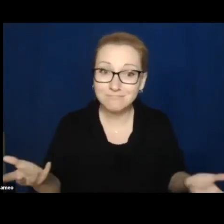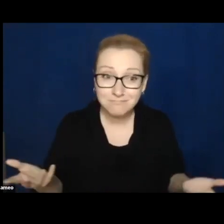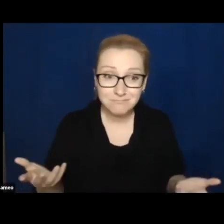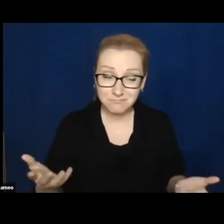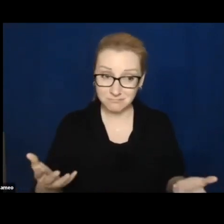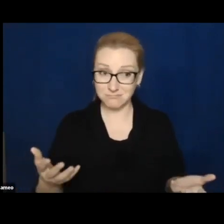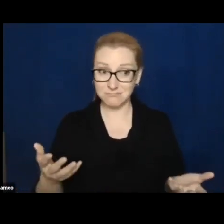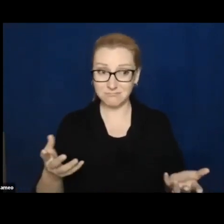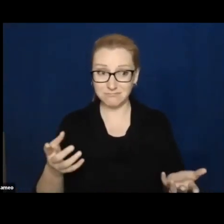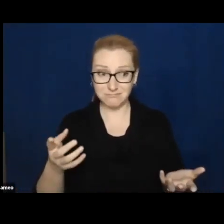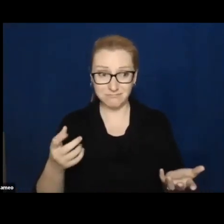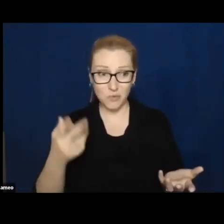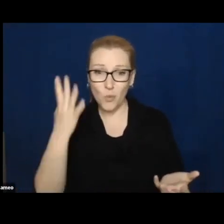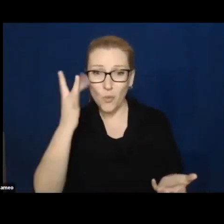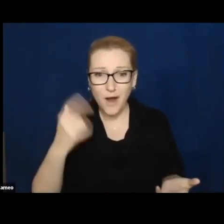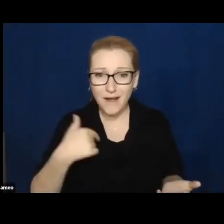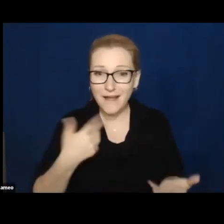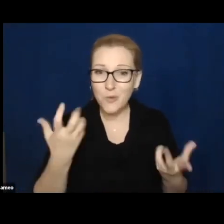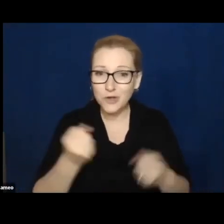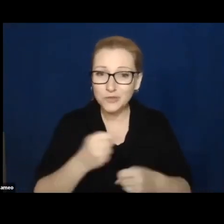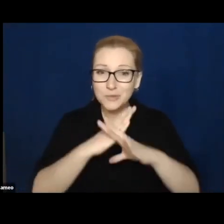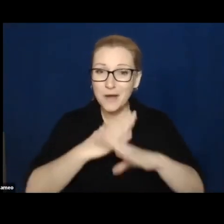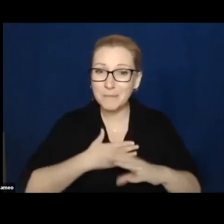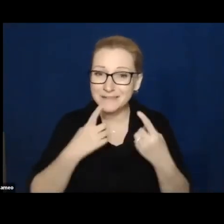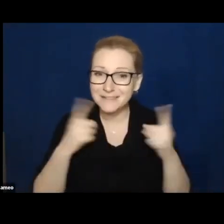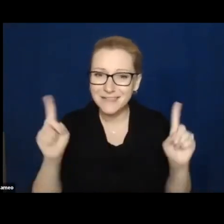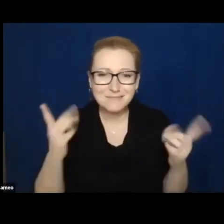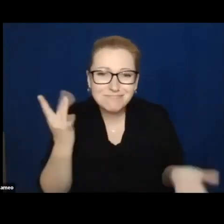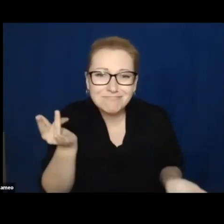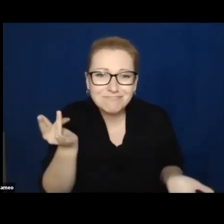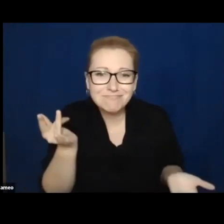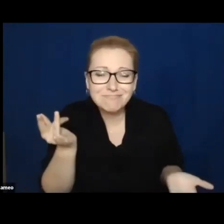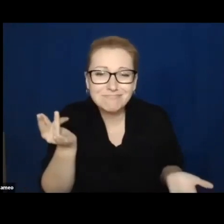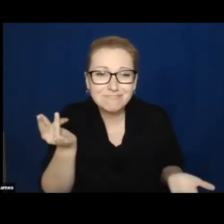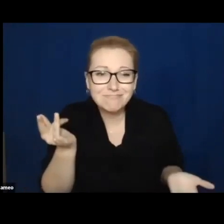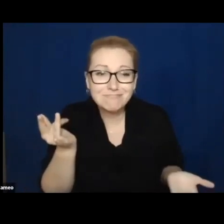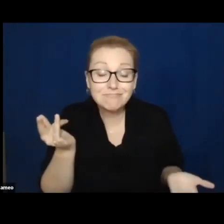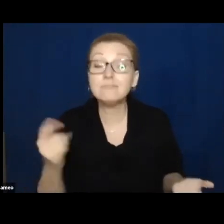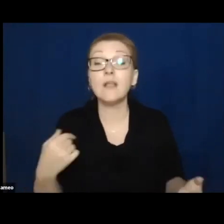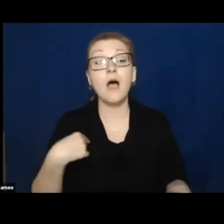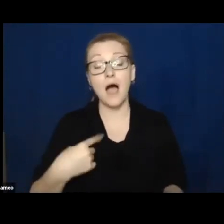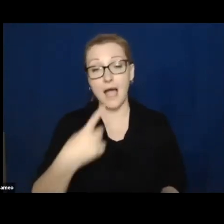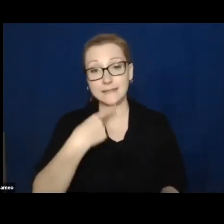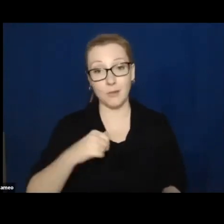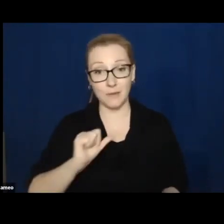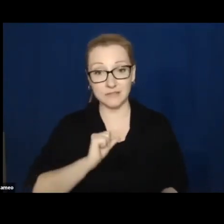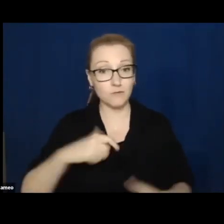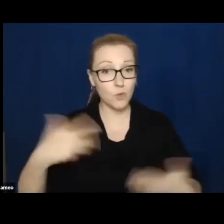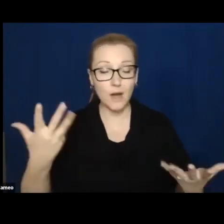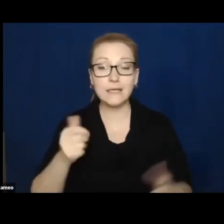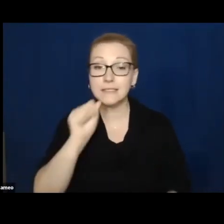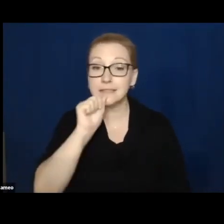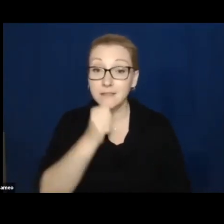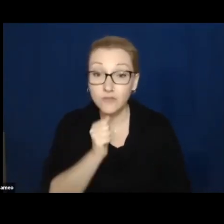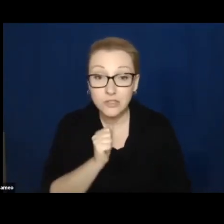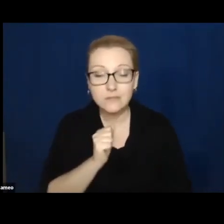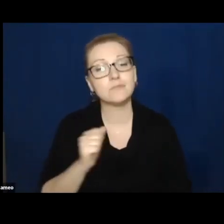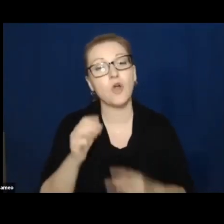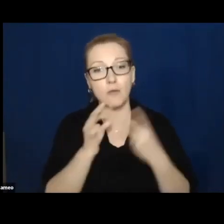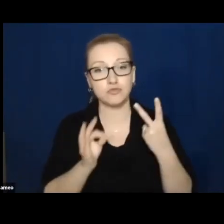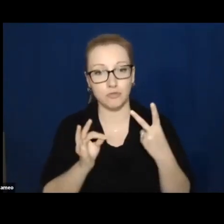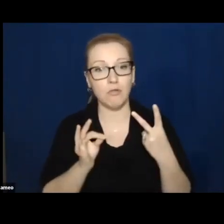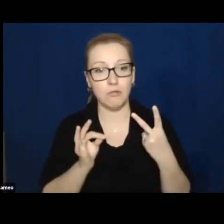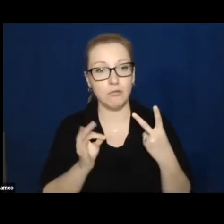achieving my own success? I told myself, suffering is optional. How can I shift my mindset to